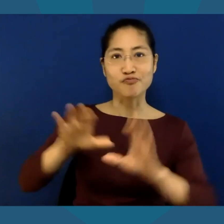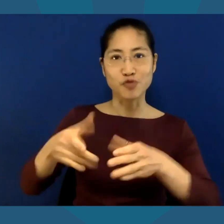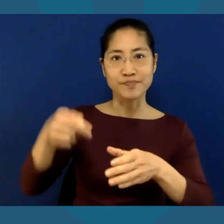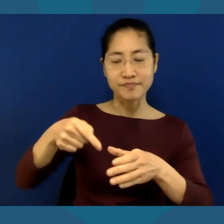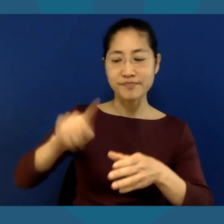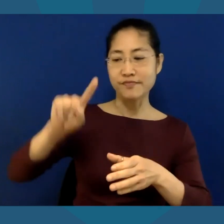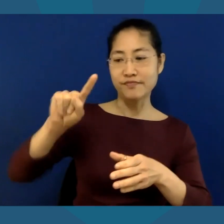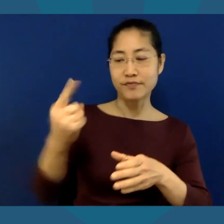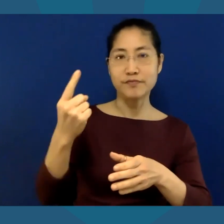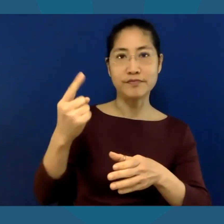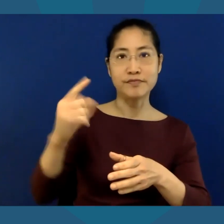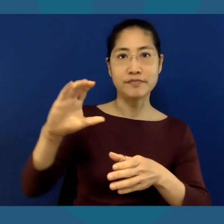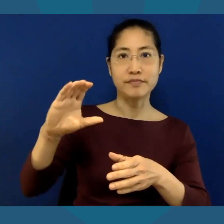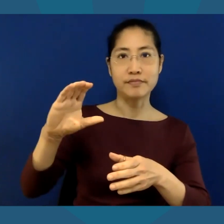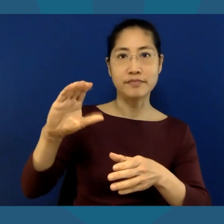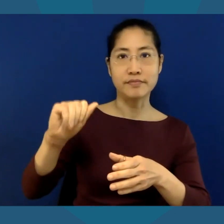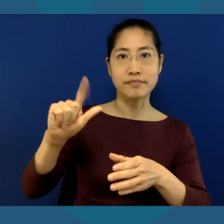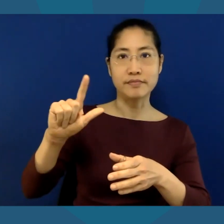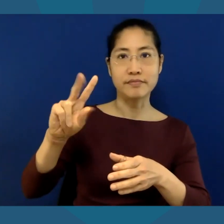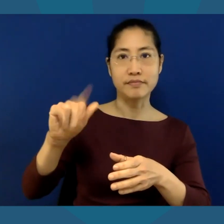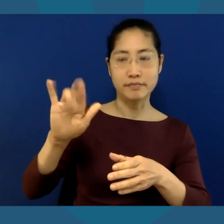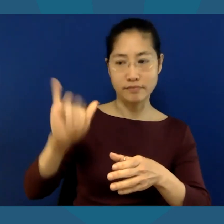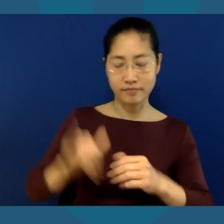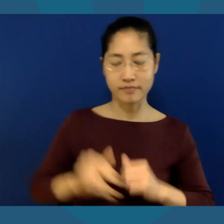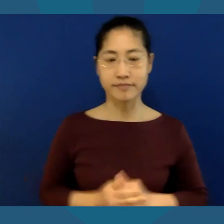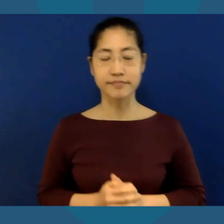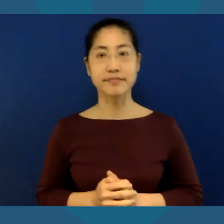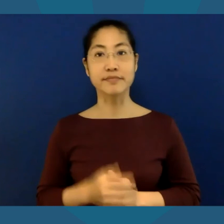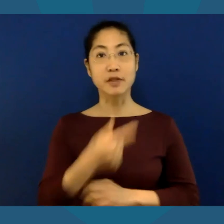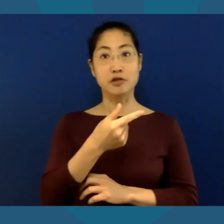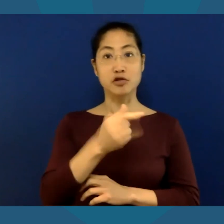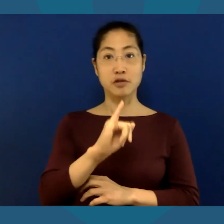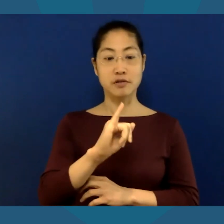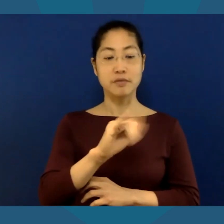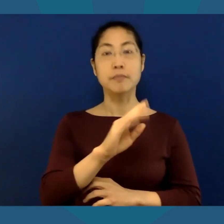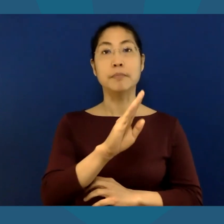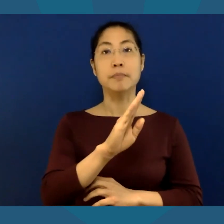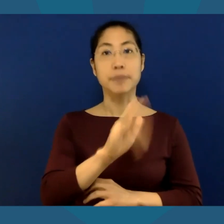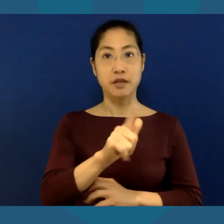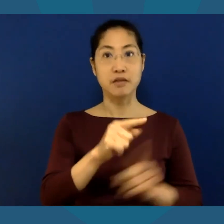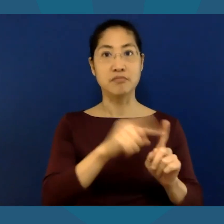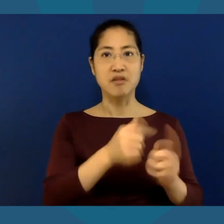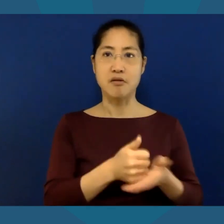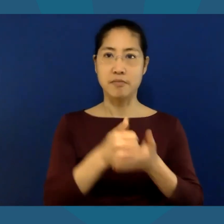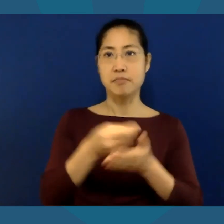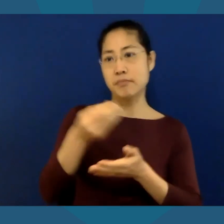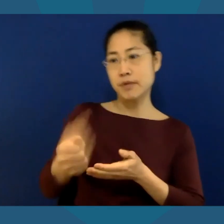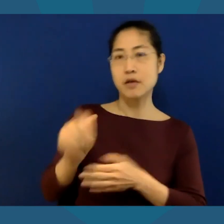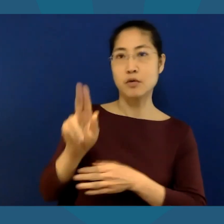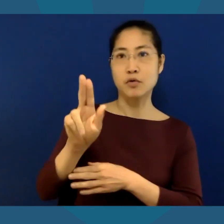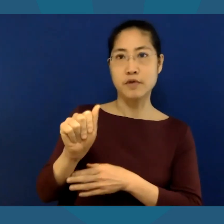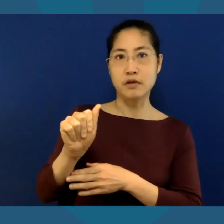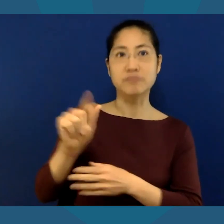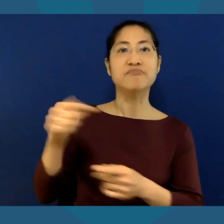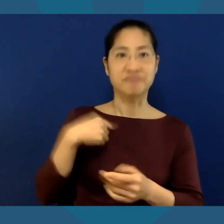Middle East with 1st Cavalry Division during Operation Desert Storm. Using my